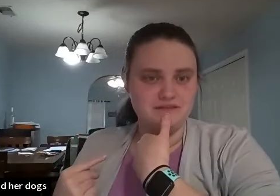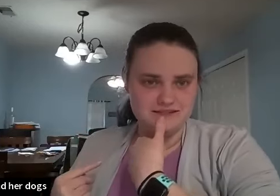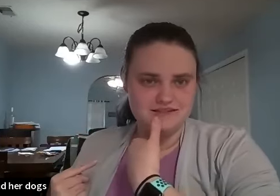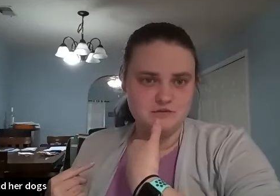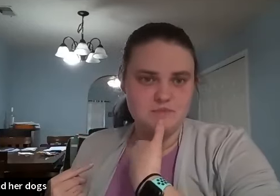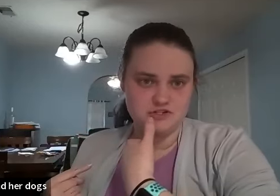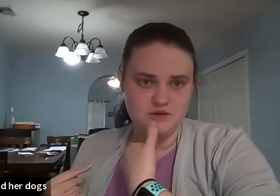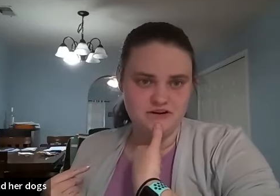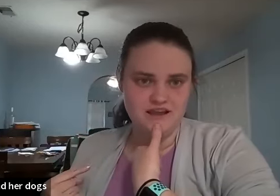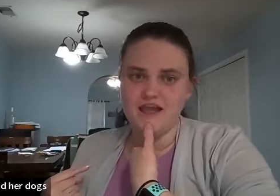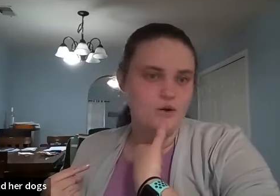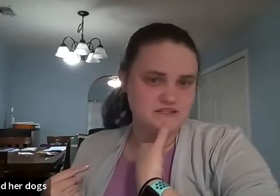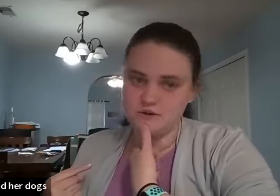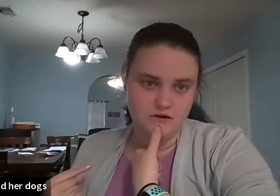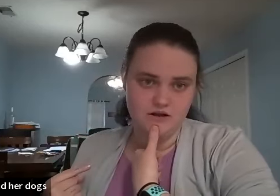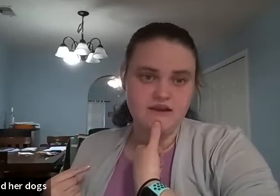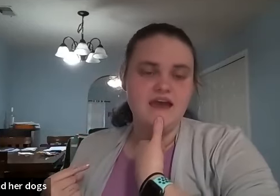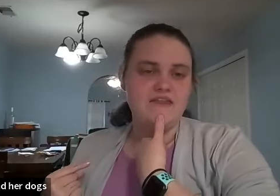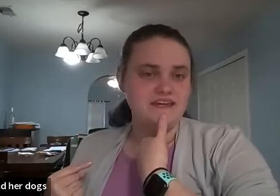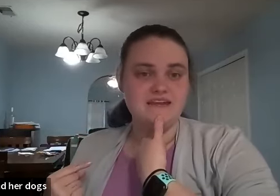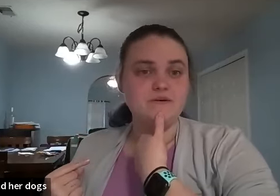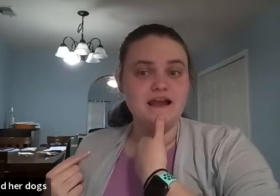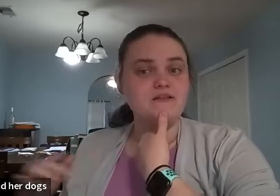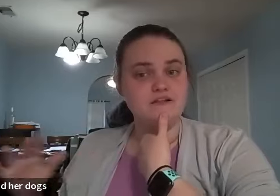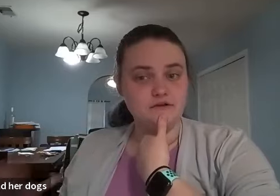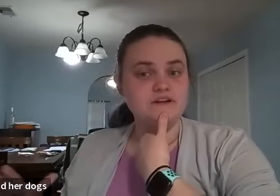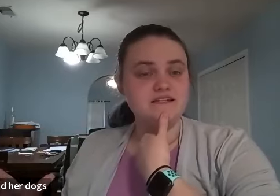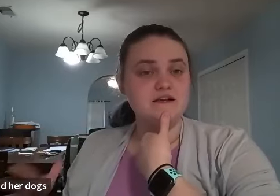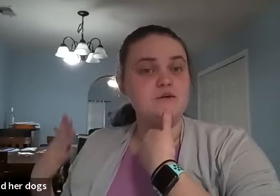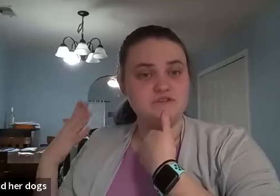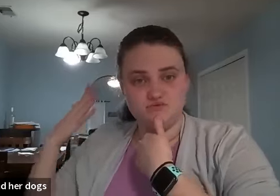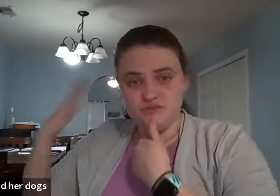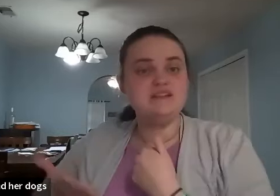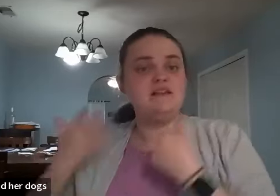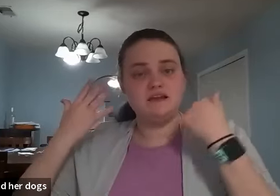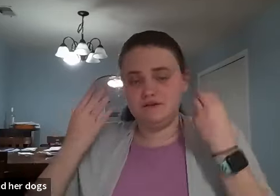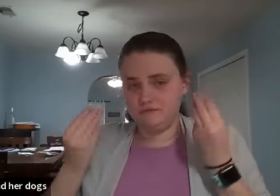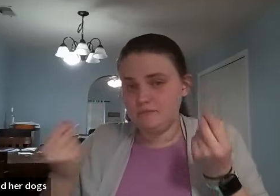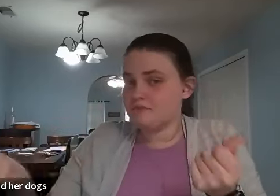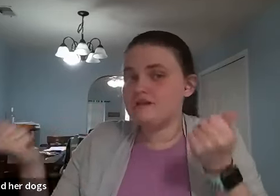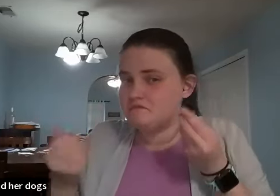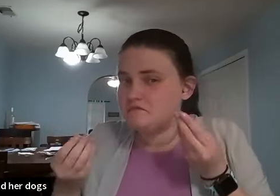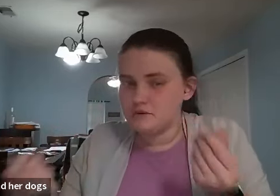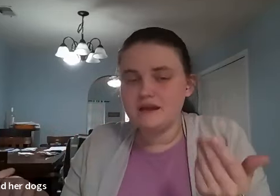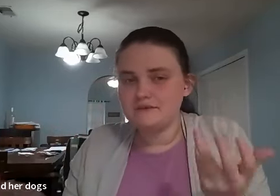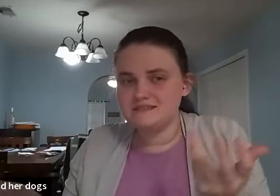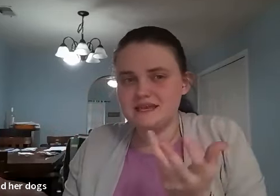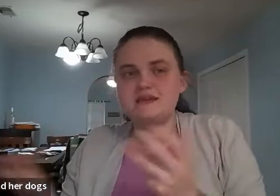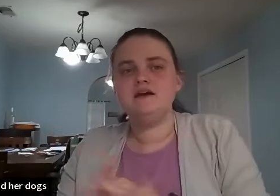months to remember strawberry. I always do it wrong. And then even when I like learned ASL and was really like kind of pretty fluent, I would say,